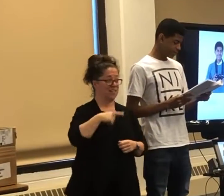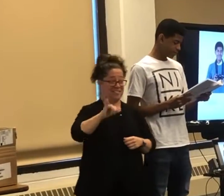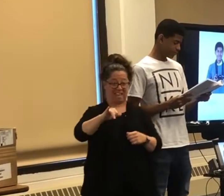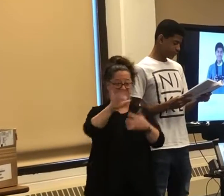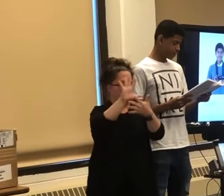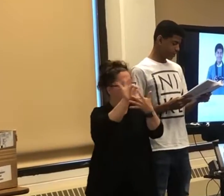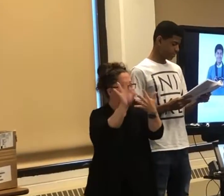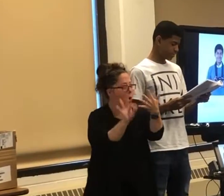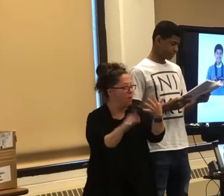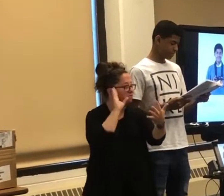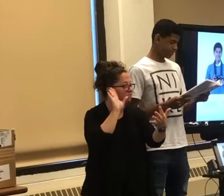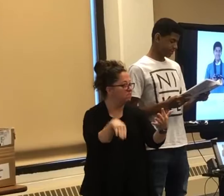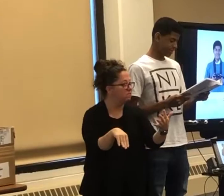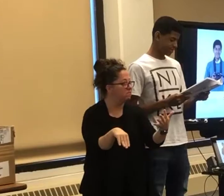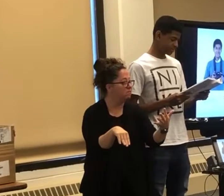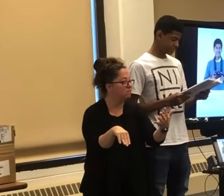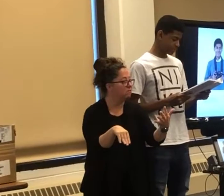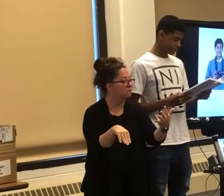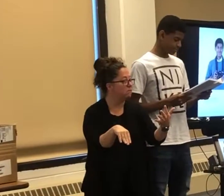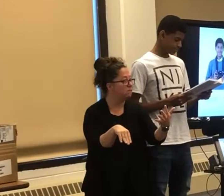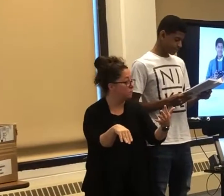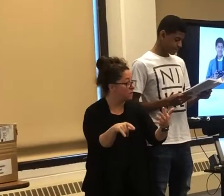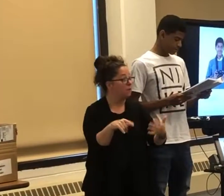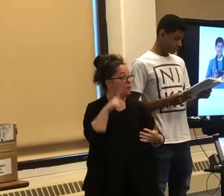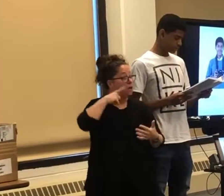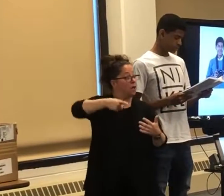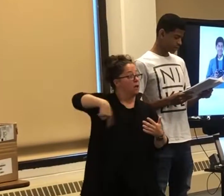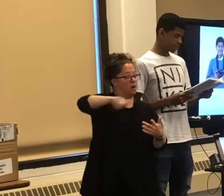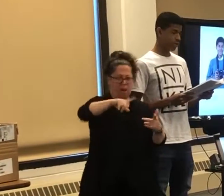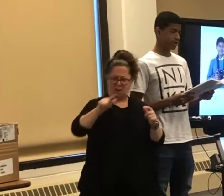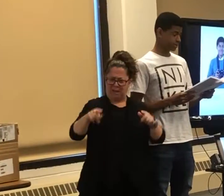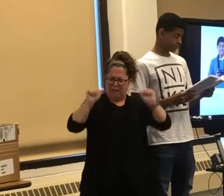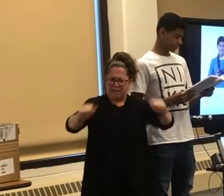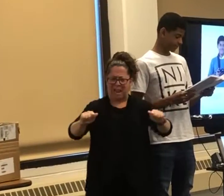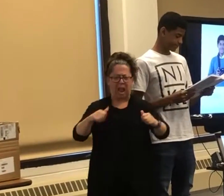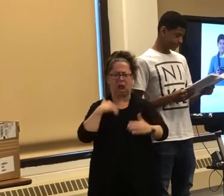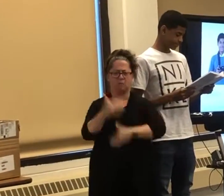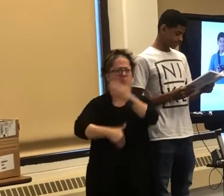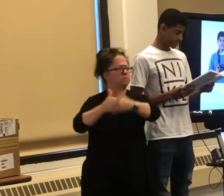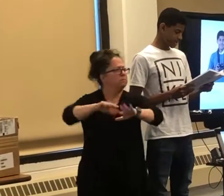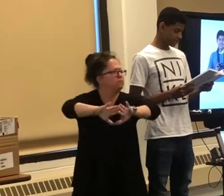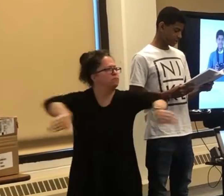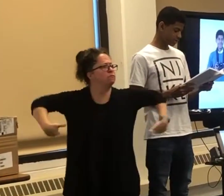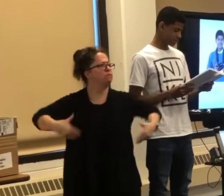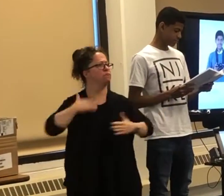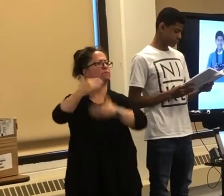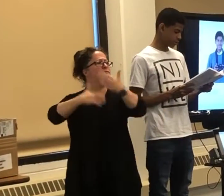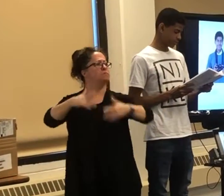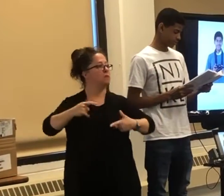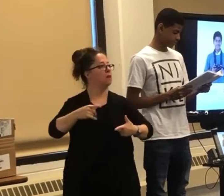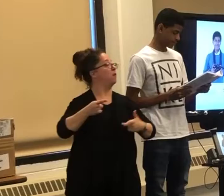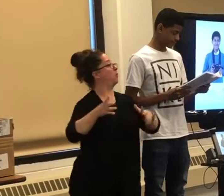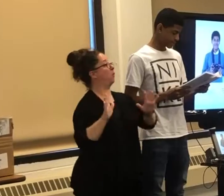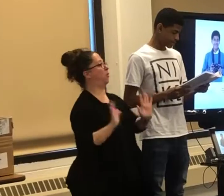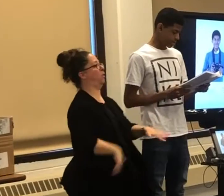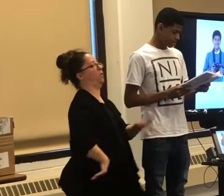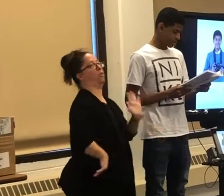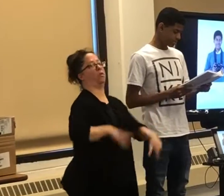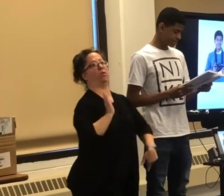They don't know how much better their lives could be. They don't try hard enough. As hard as I'm trying.